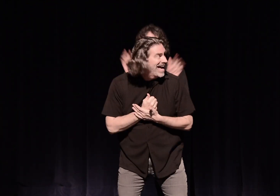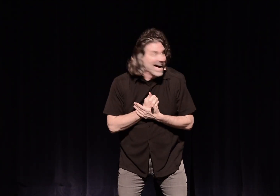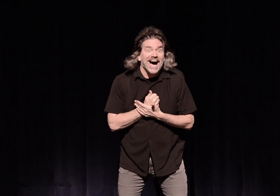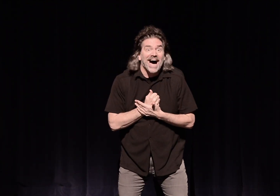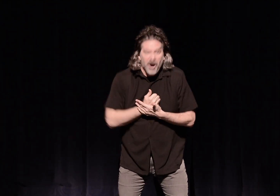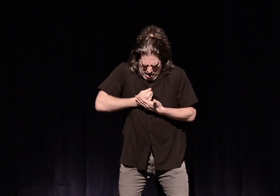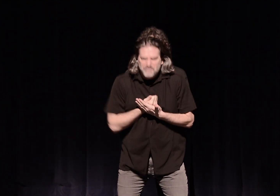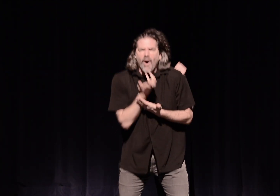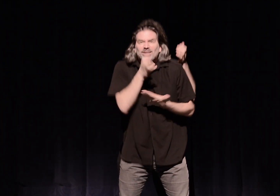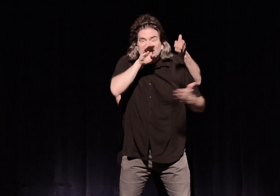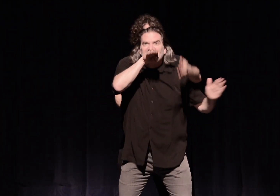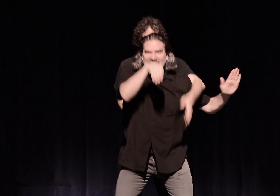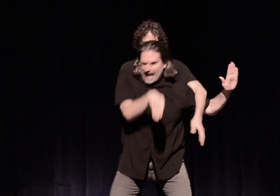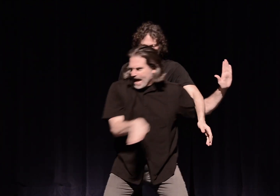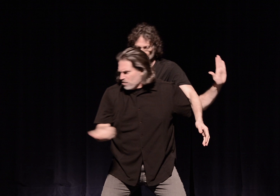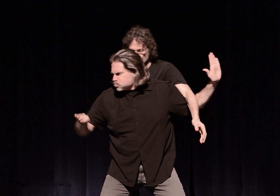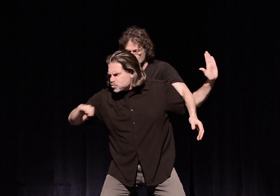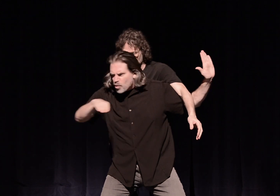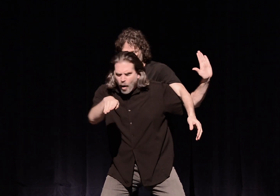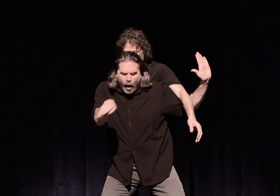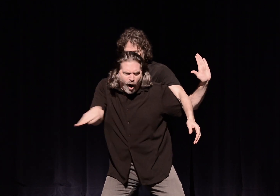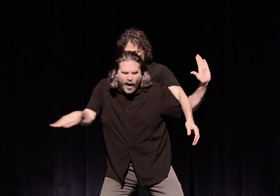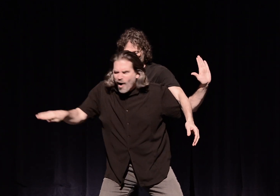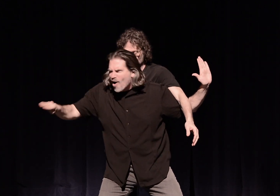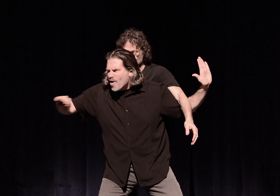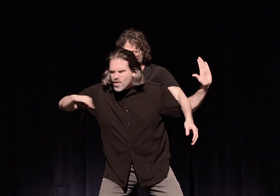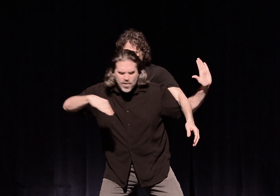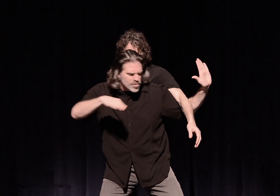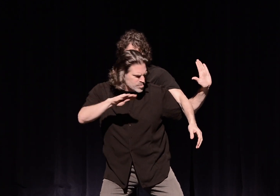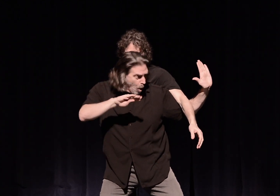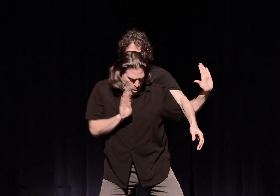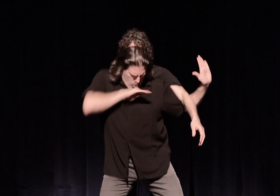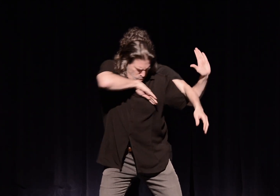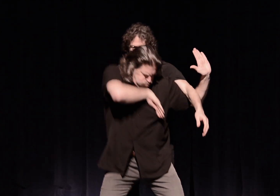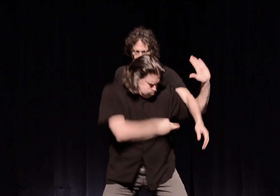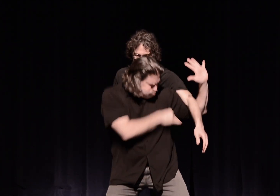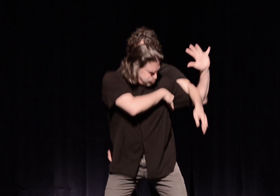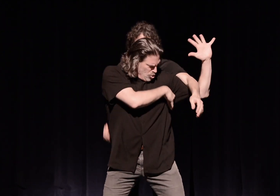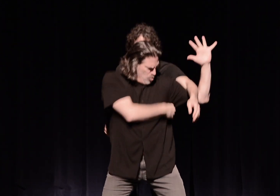Poetry. Poetry, it's a tree and a flying snake.